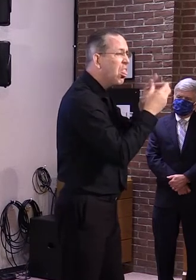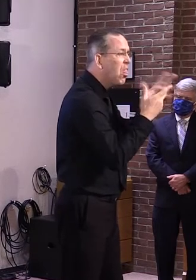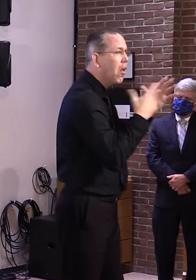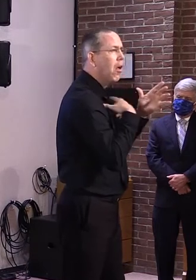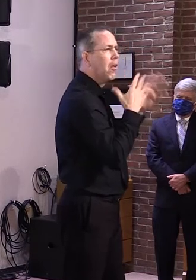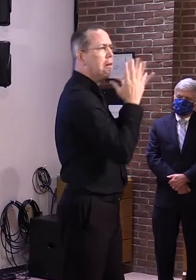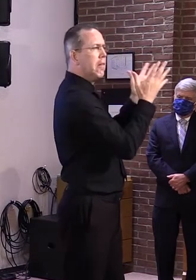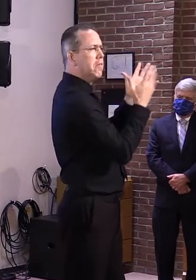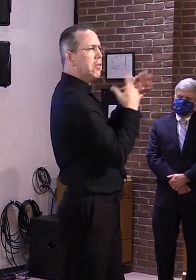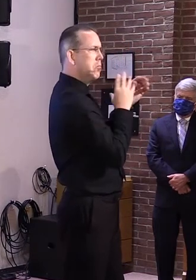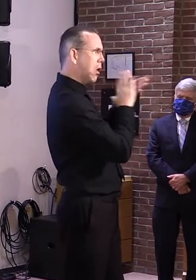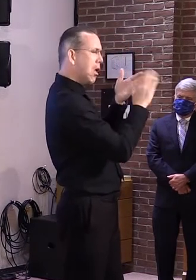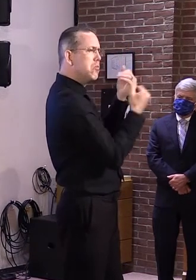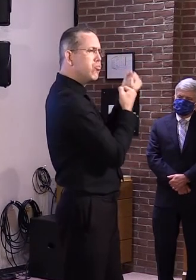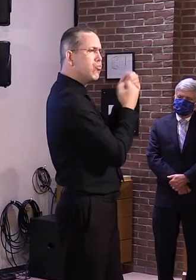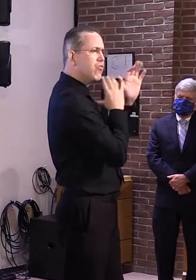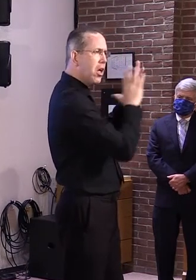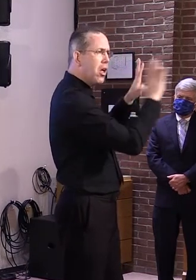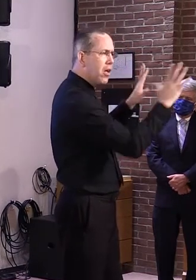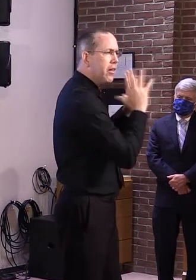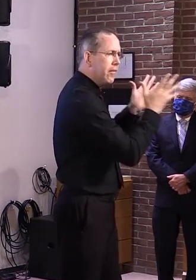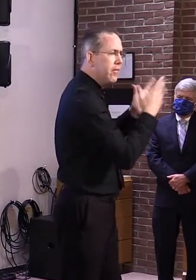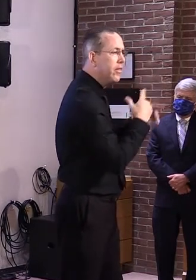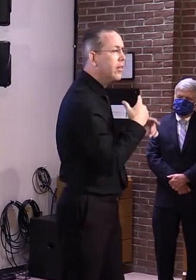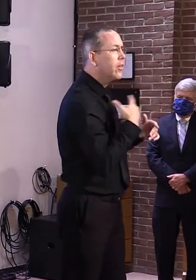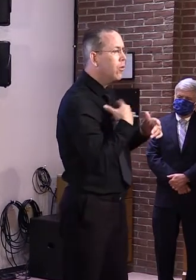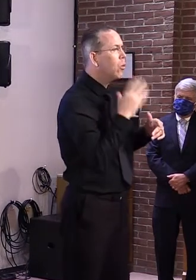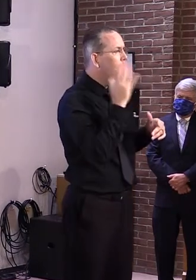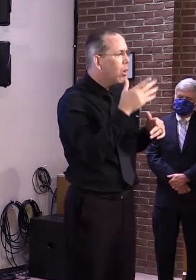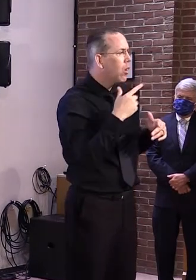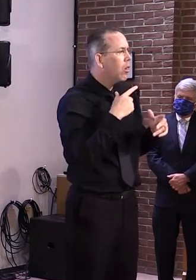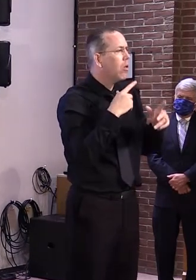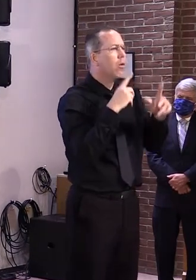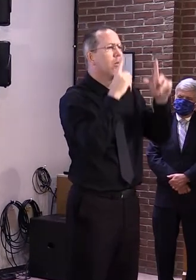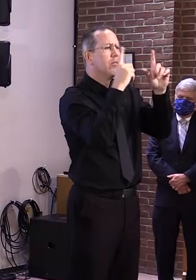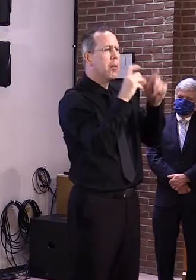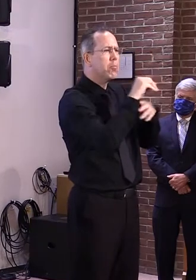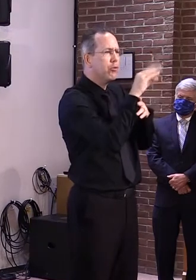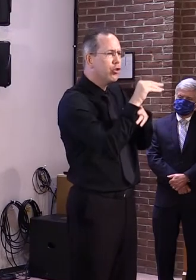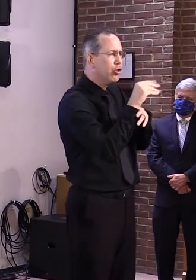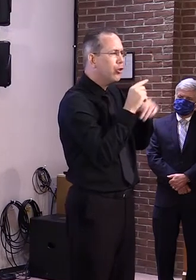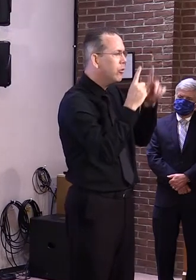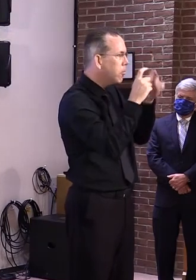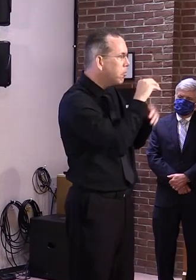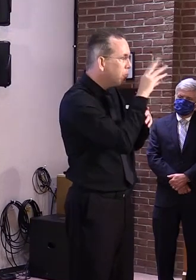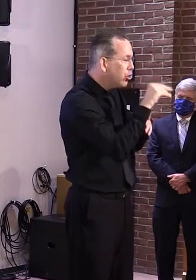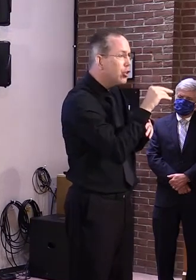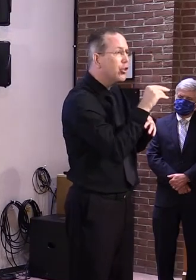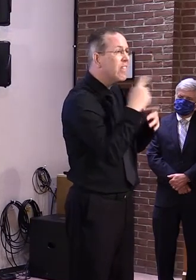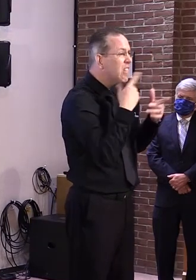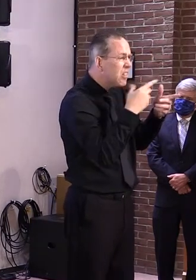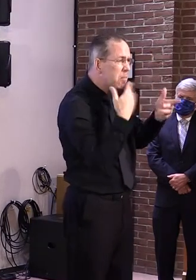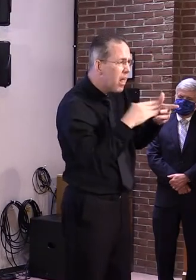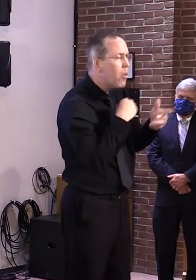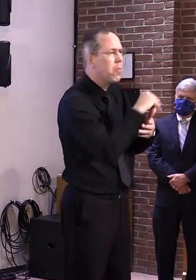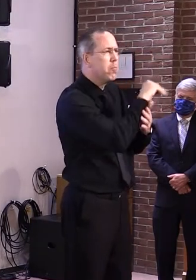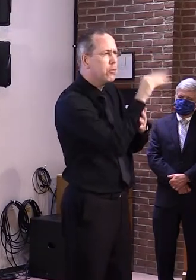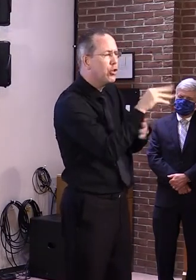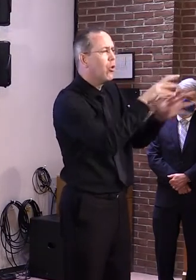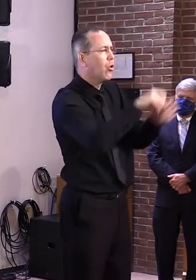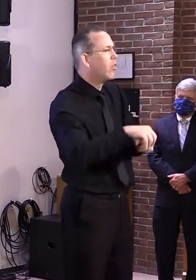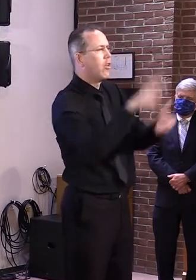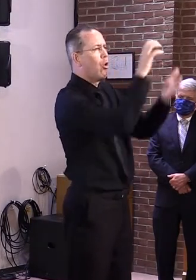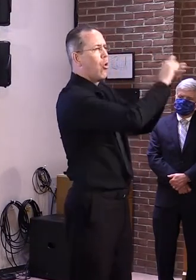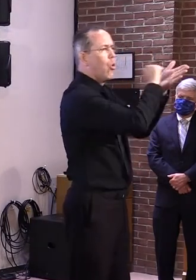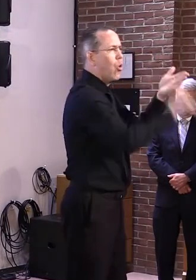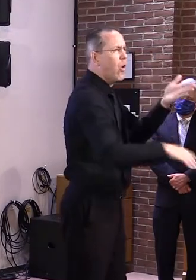All murals should be photographed prior to removal or painting over. If you, and this is was addressed to